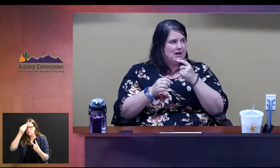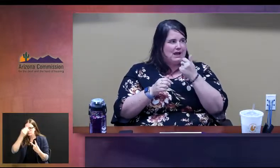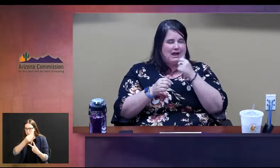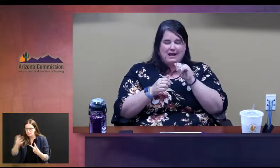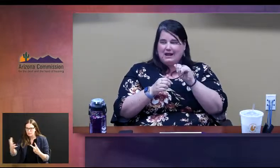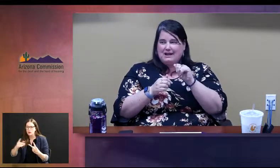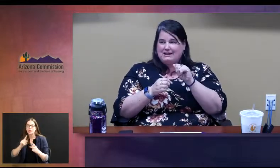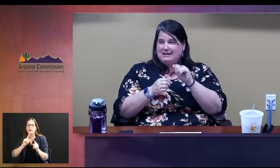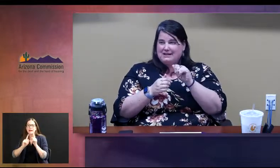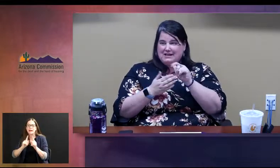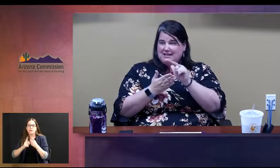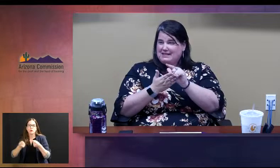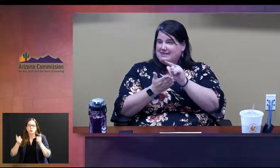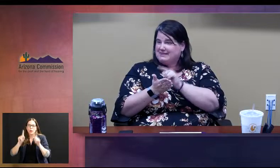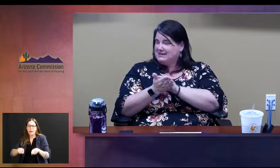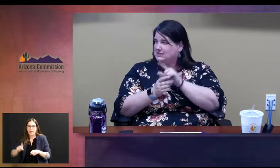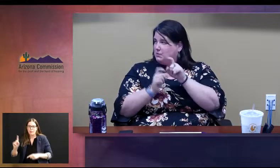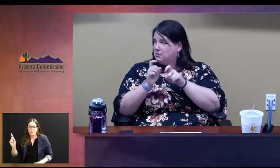session.